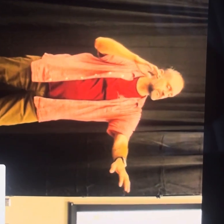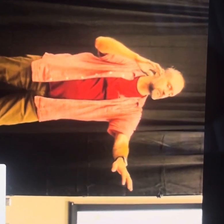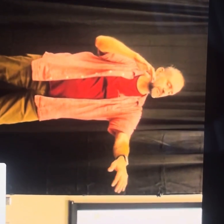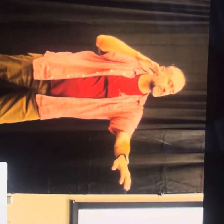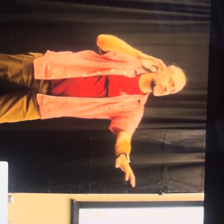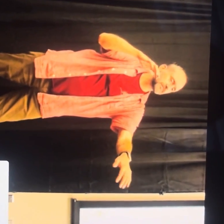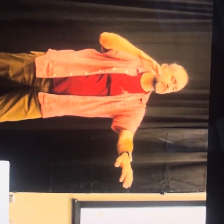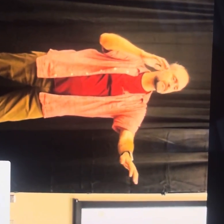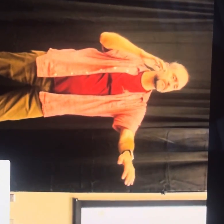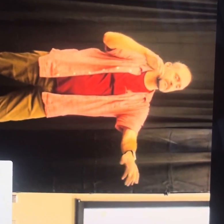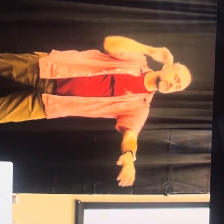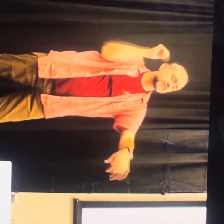Rain.